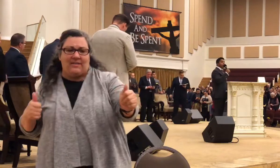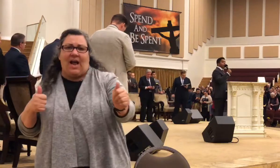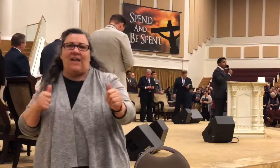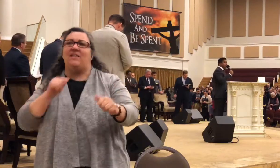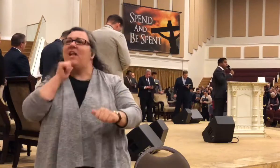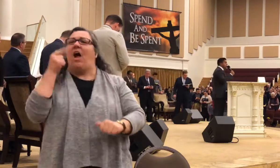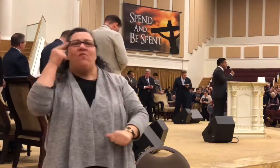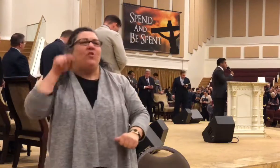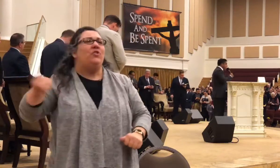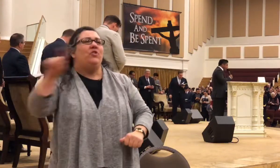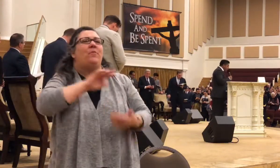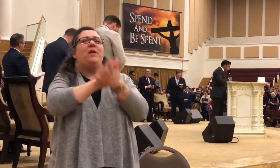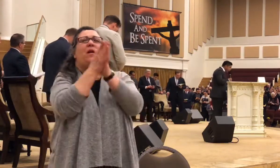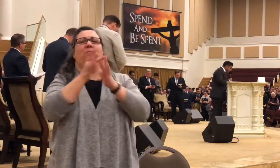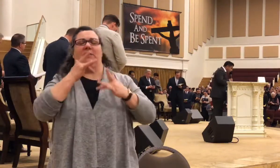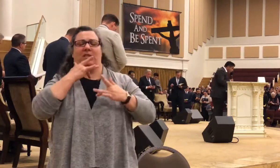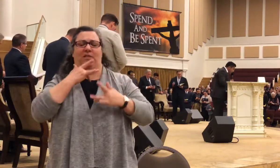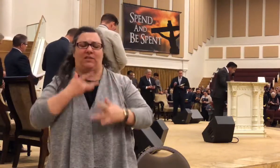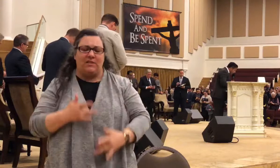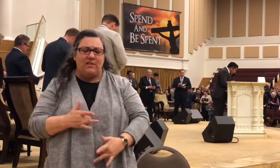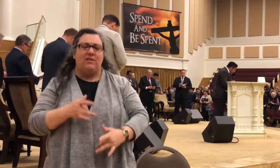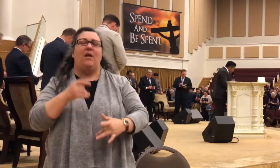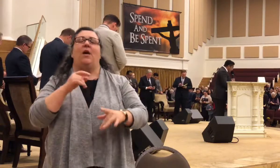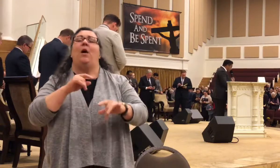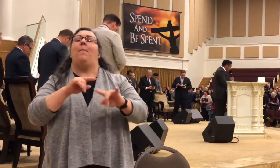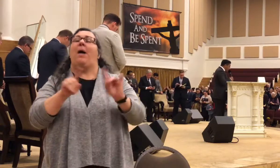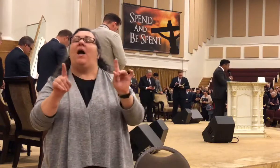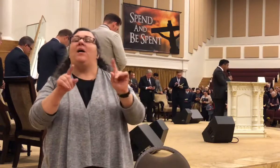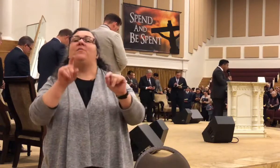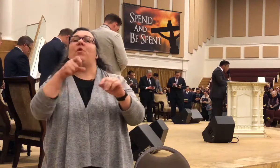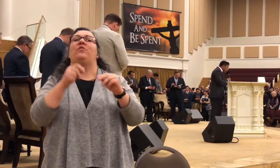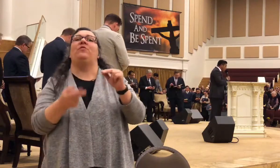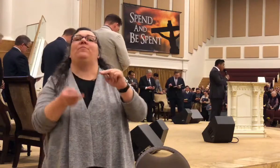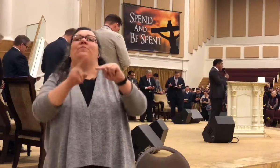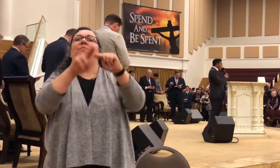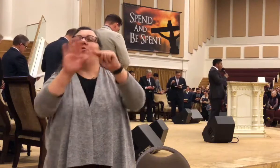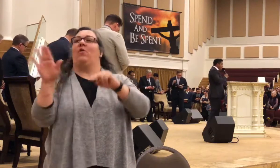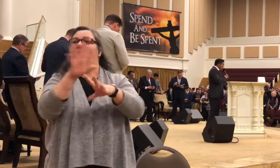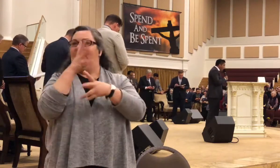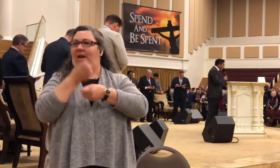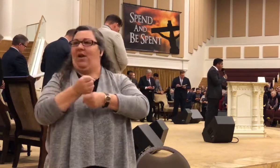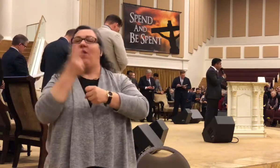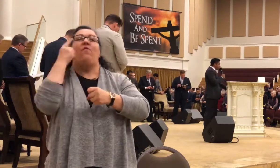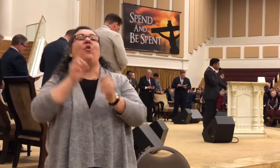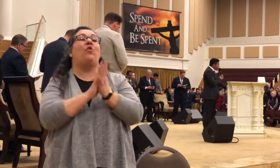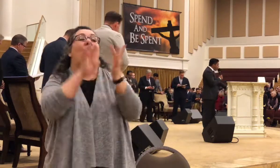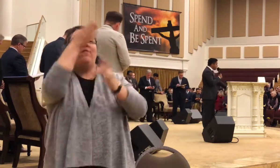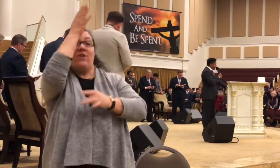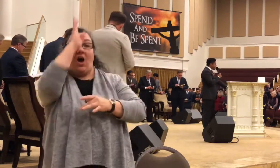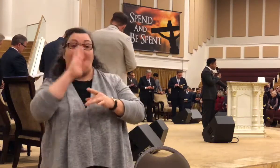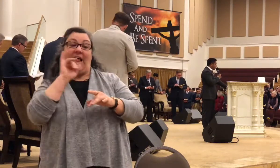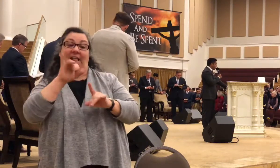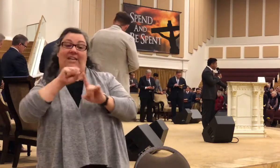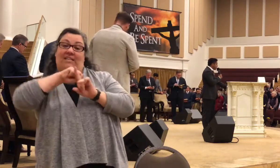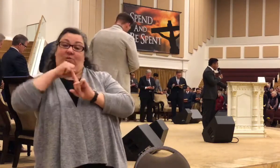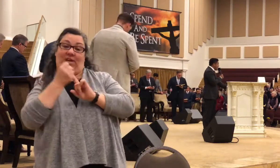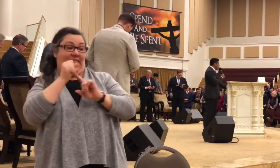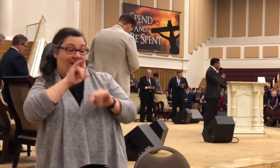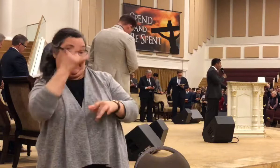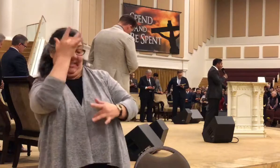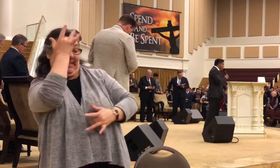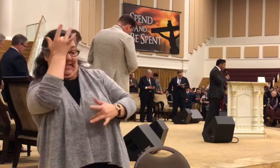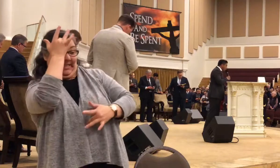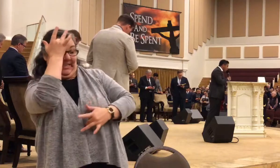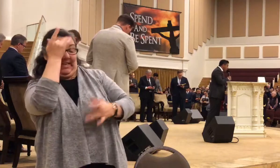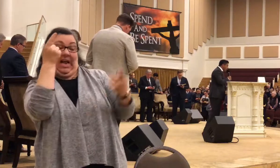get discouraged or to even take your faith, but rather to build it. But for the glory of God, this situation, this sickness, this